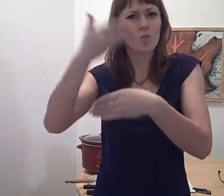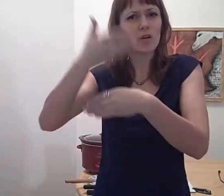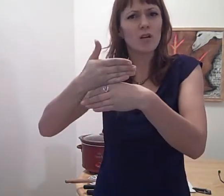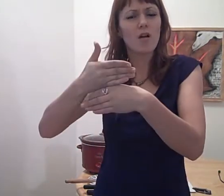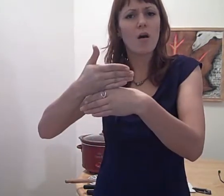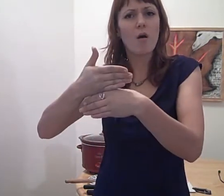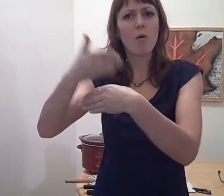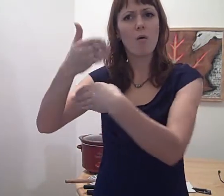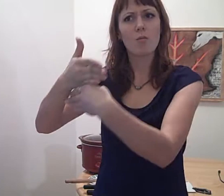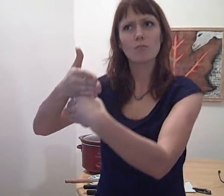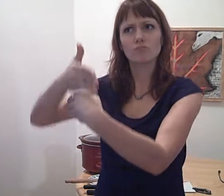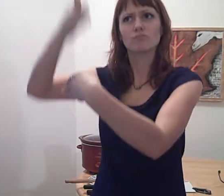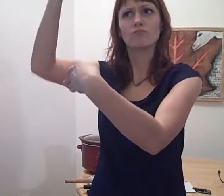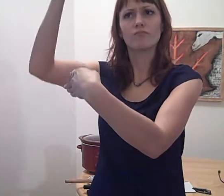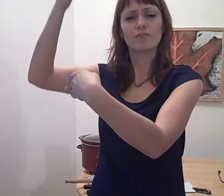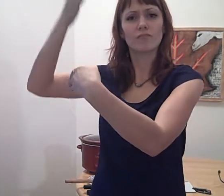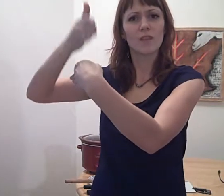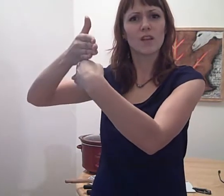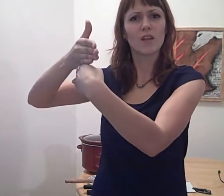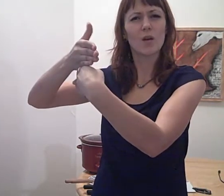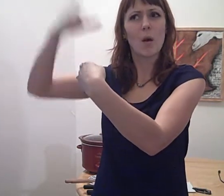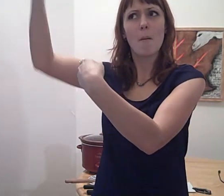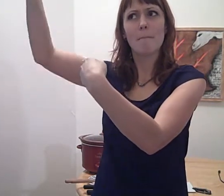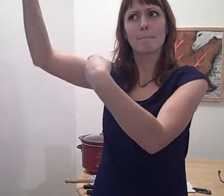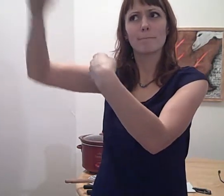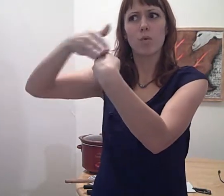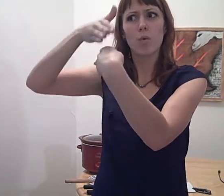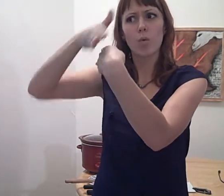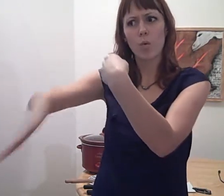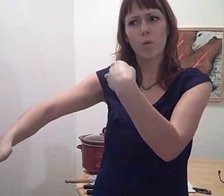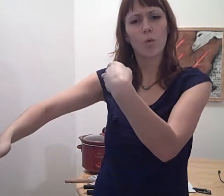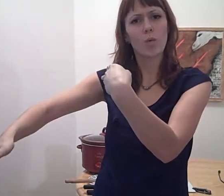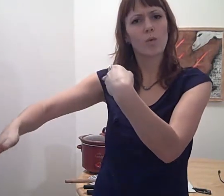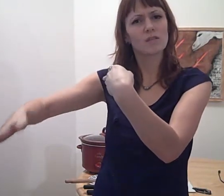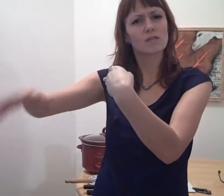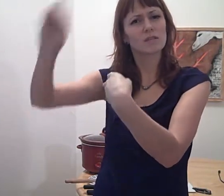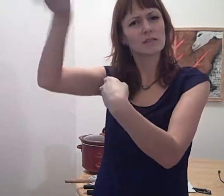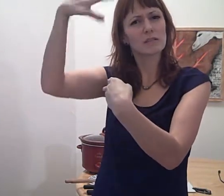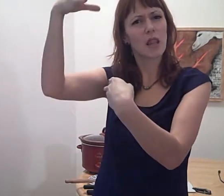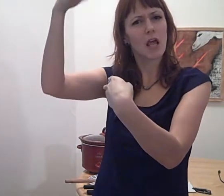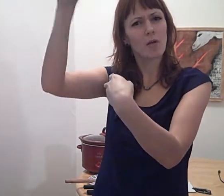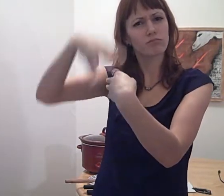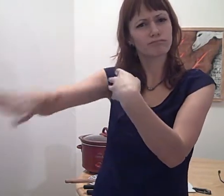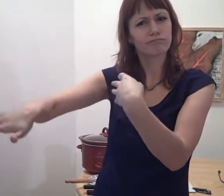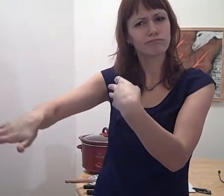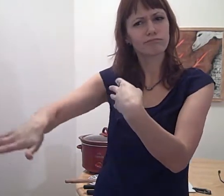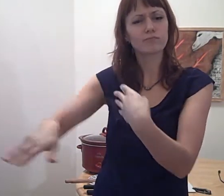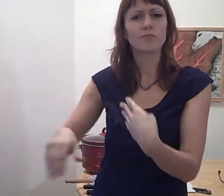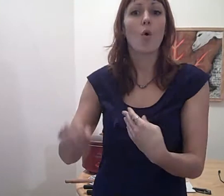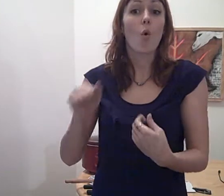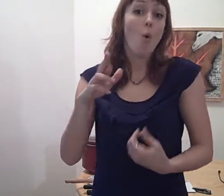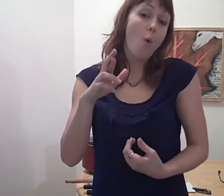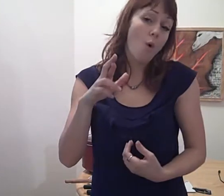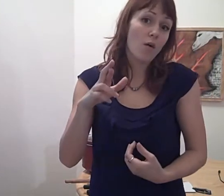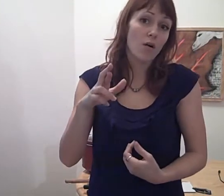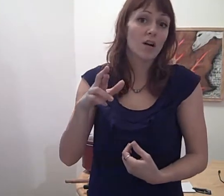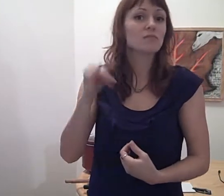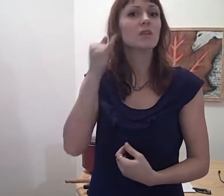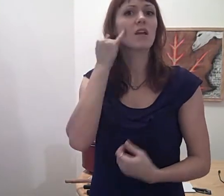it, or flick it away before it came in? One of the materials that can do this is